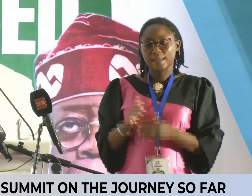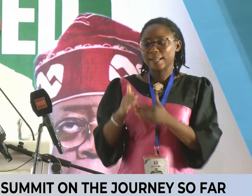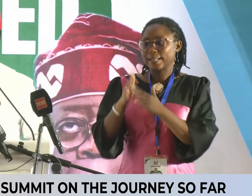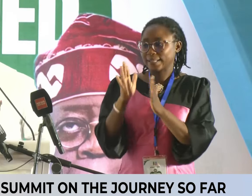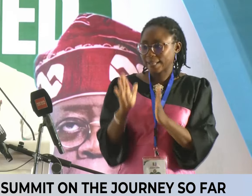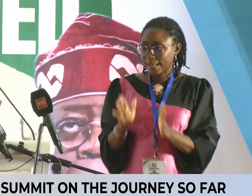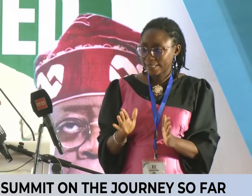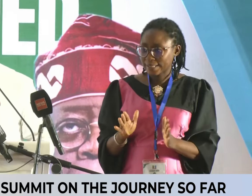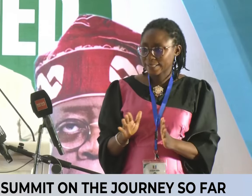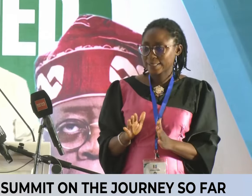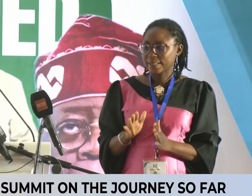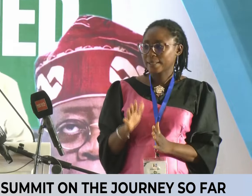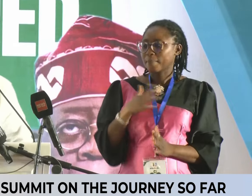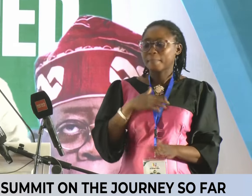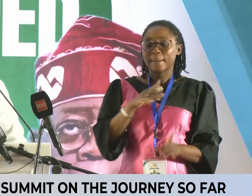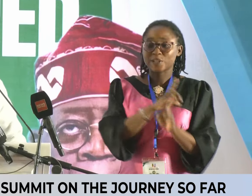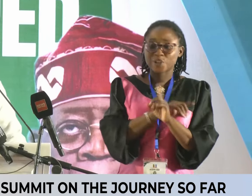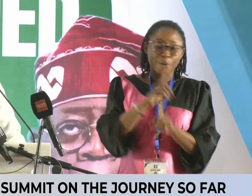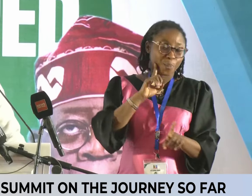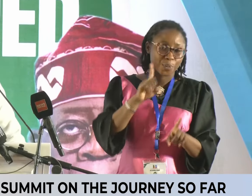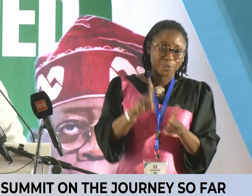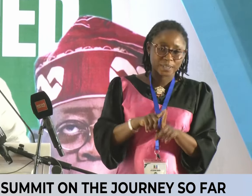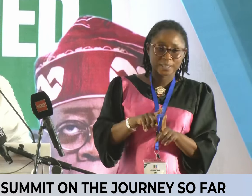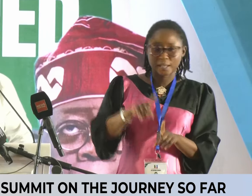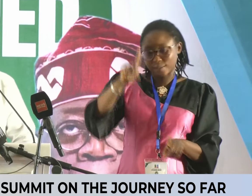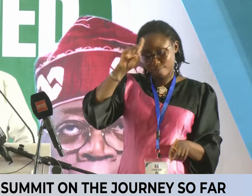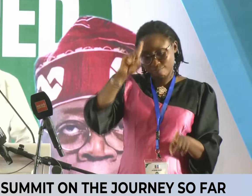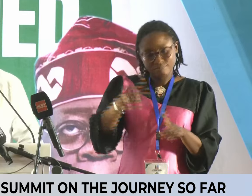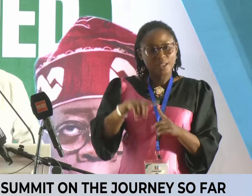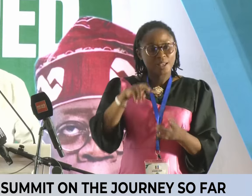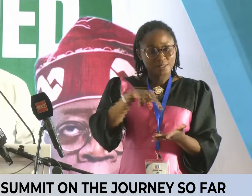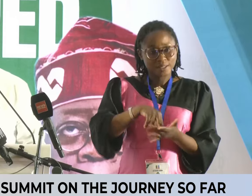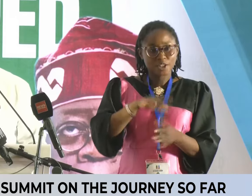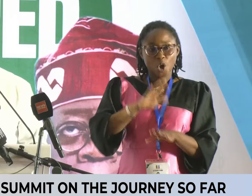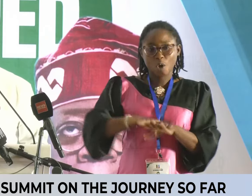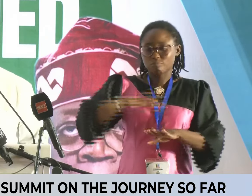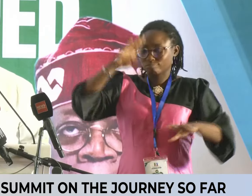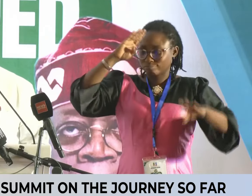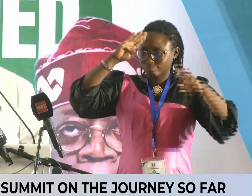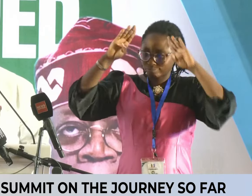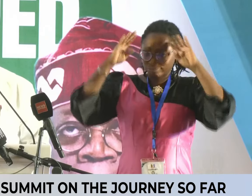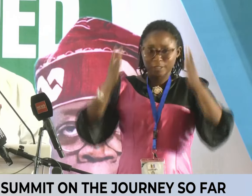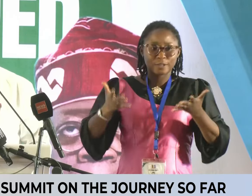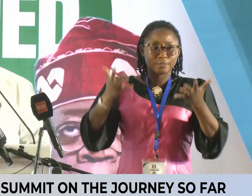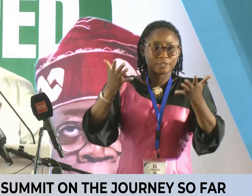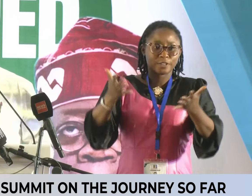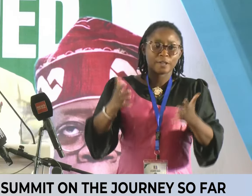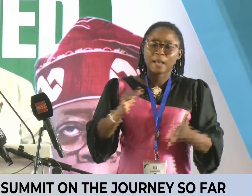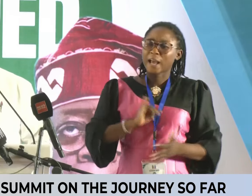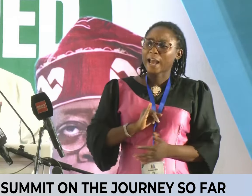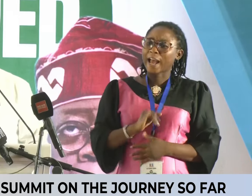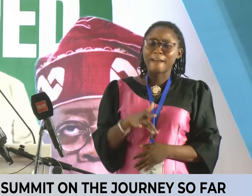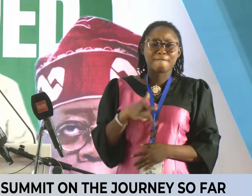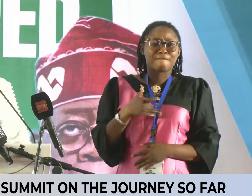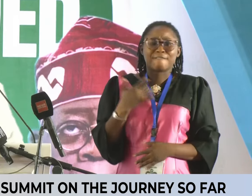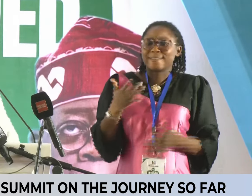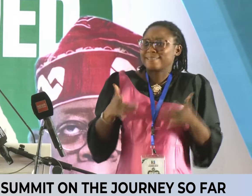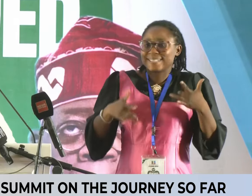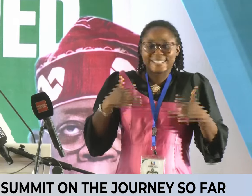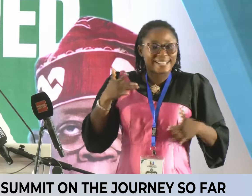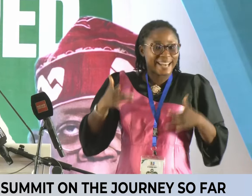leaders, my dear brothers and sisters, standing on protocol in place, I feel very